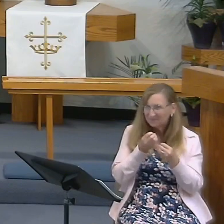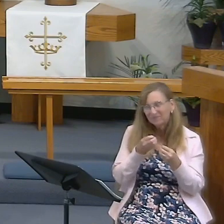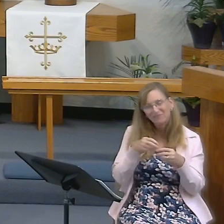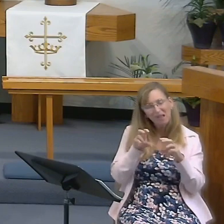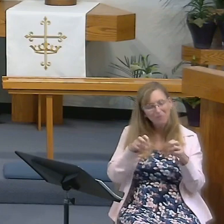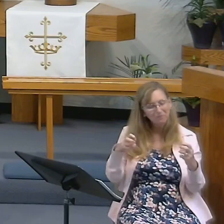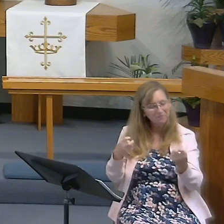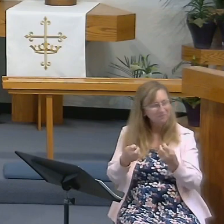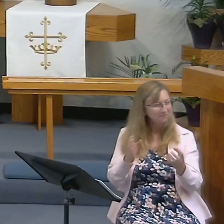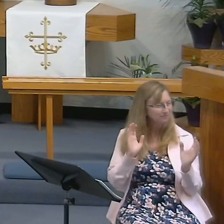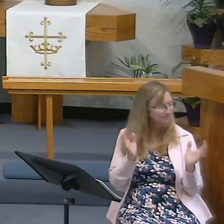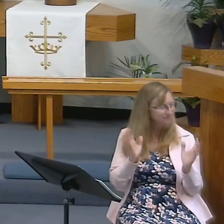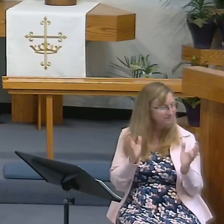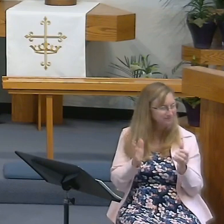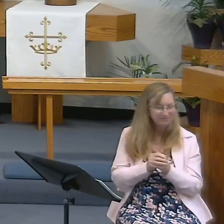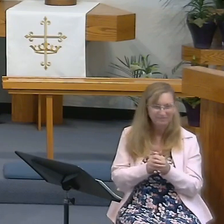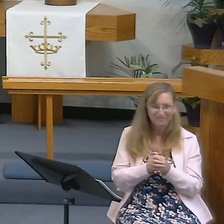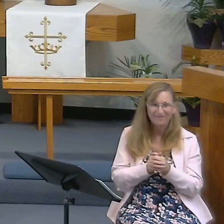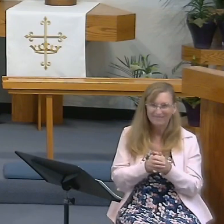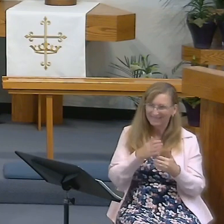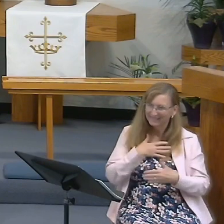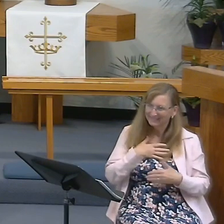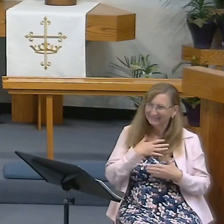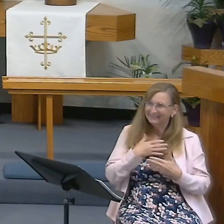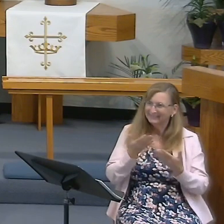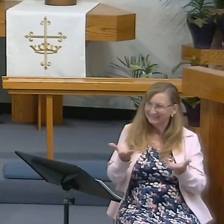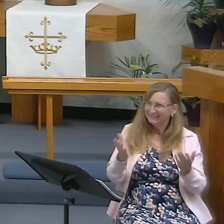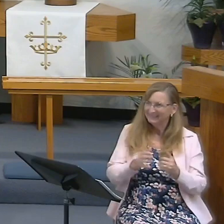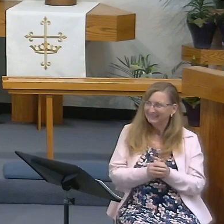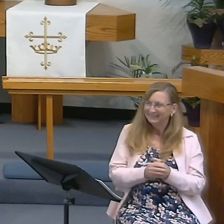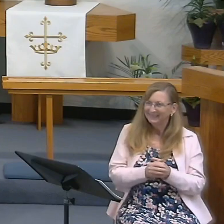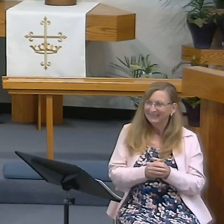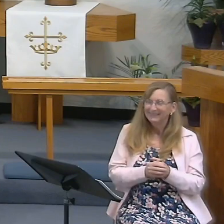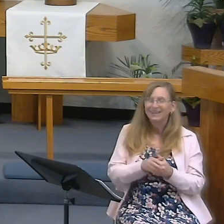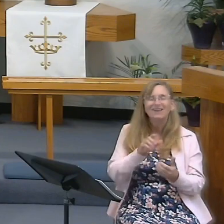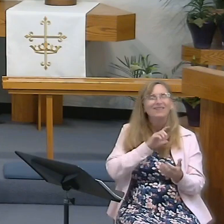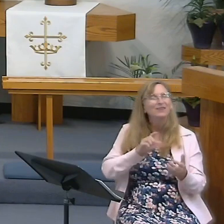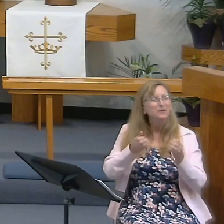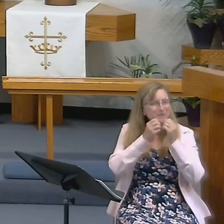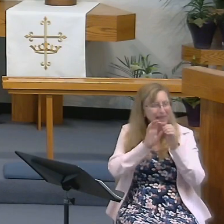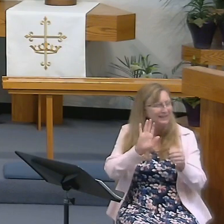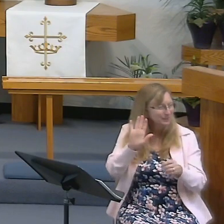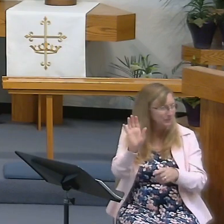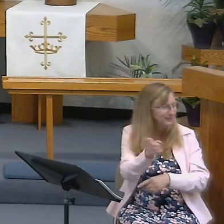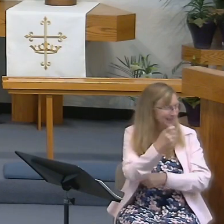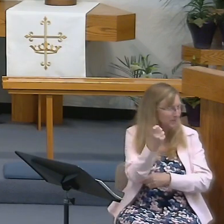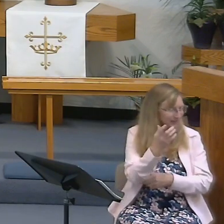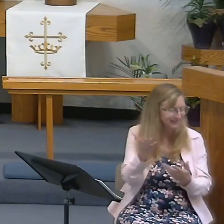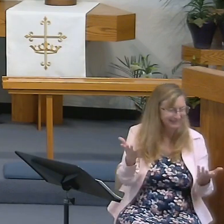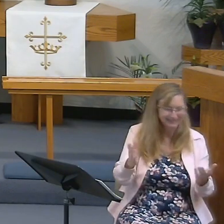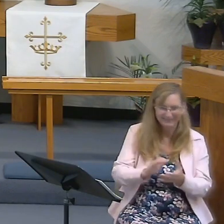family or friends and visit, please do so. The Lord bless your celebration. Goodbye.